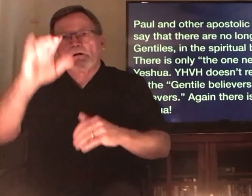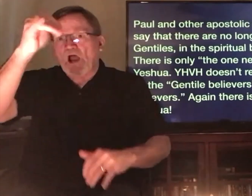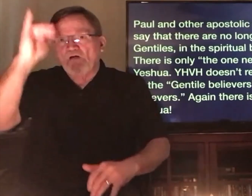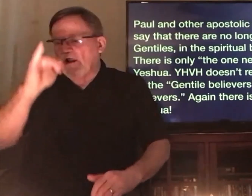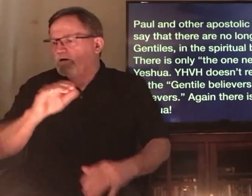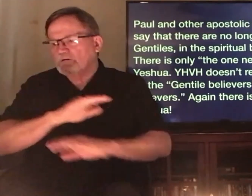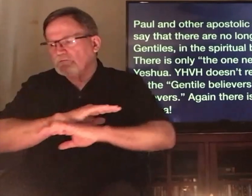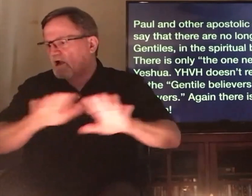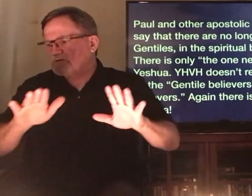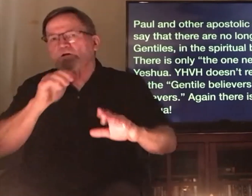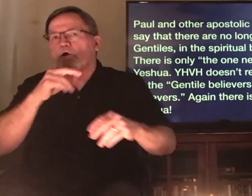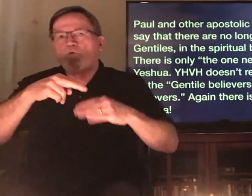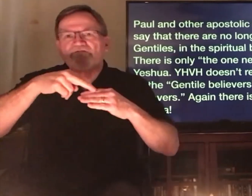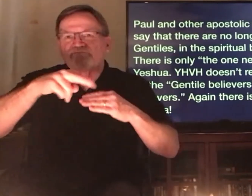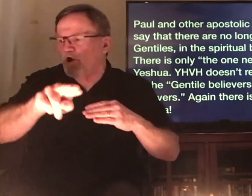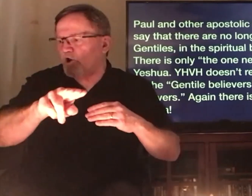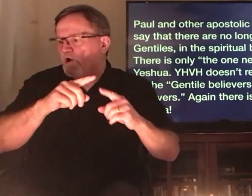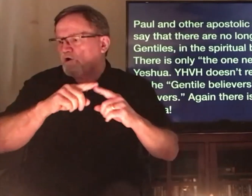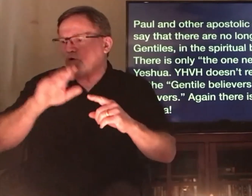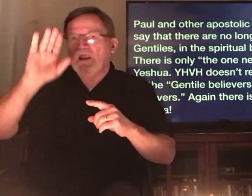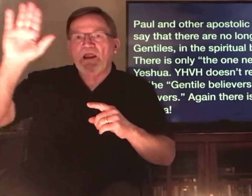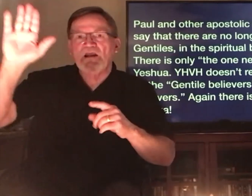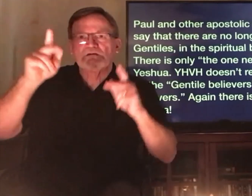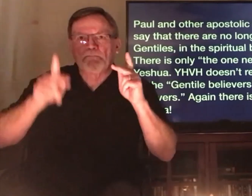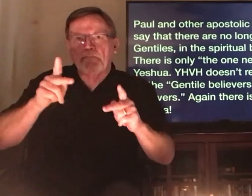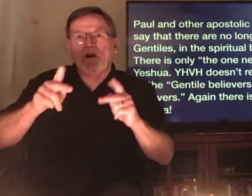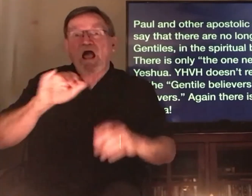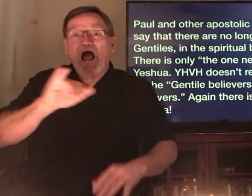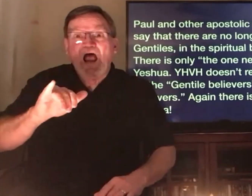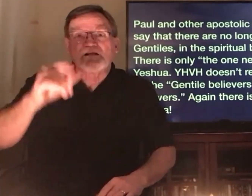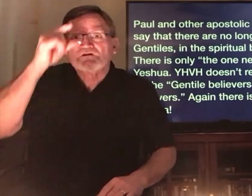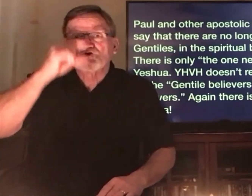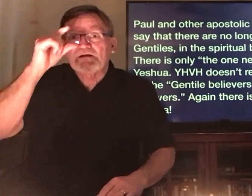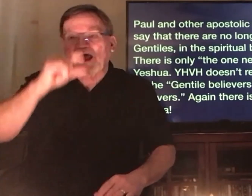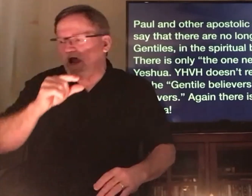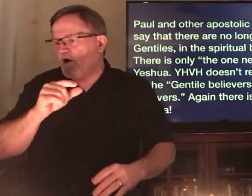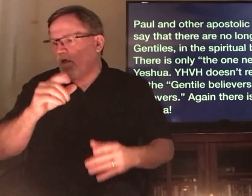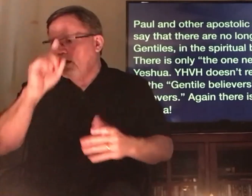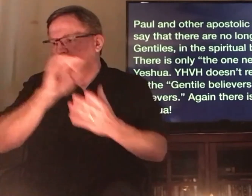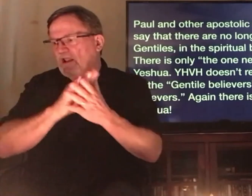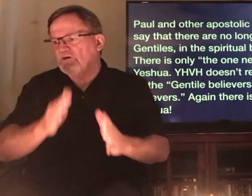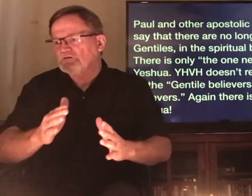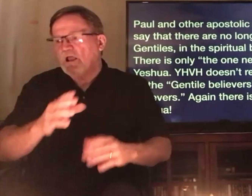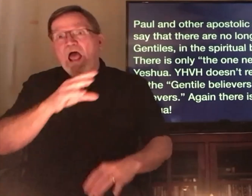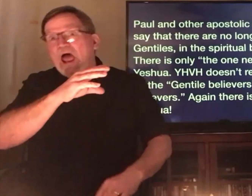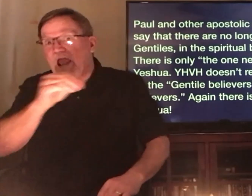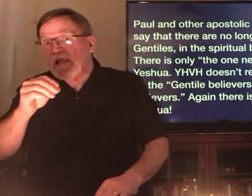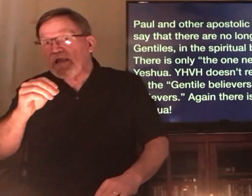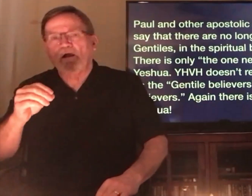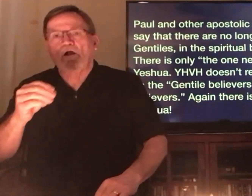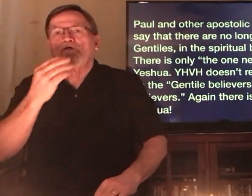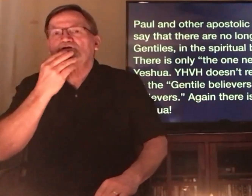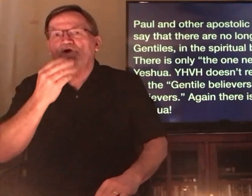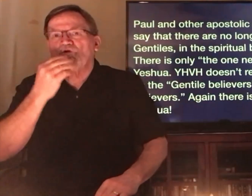do Gentile spirit. Yes, right now I'm a Gentile. Yes, you Jews, but